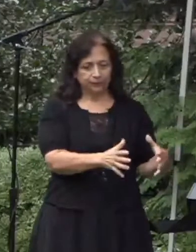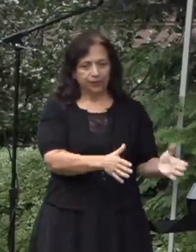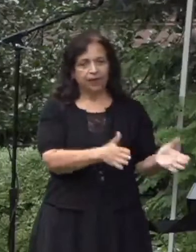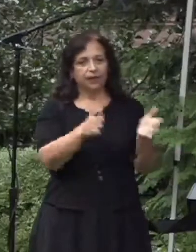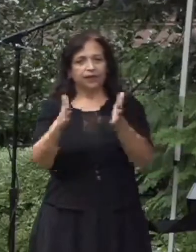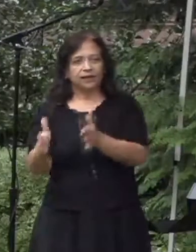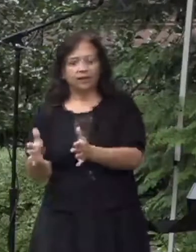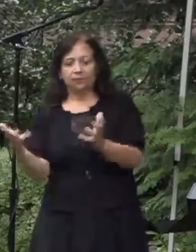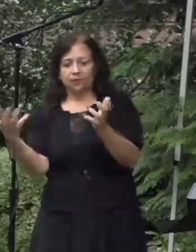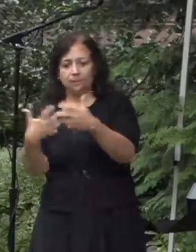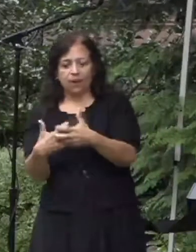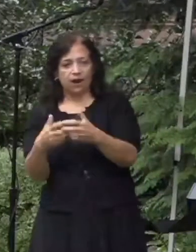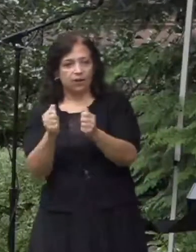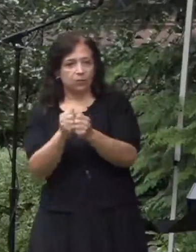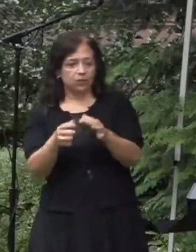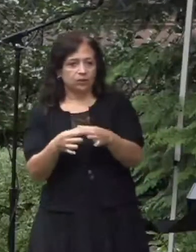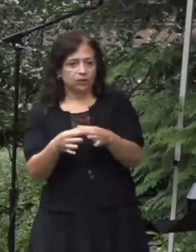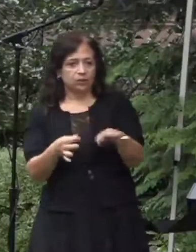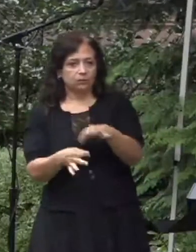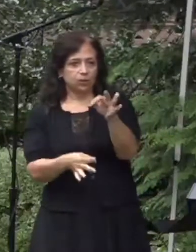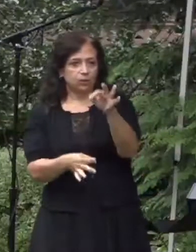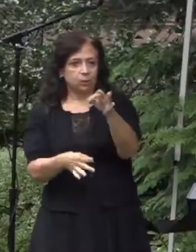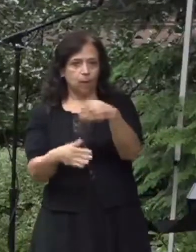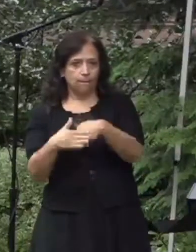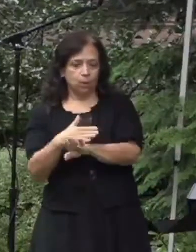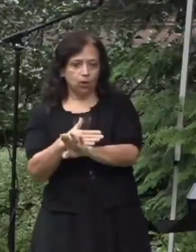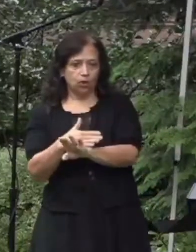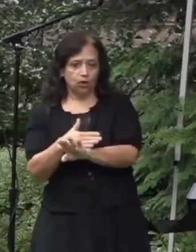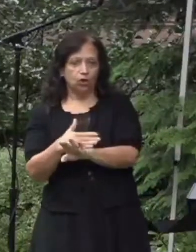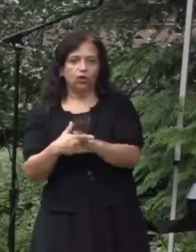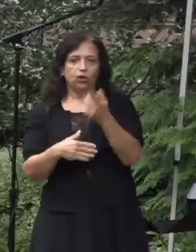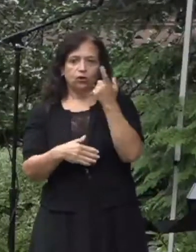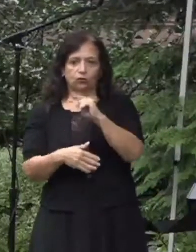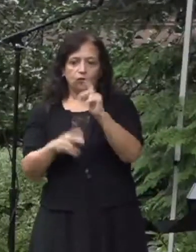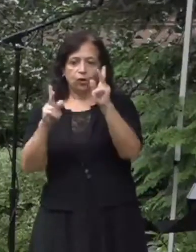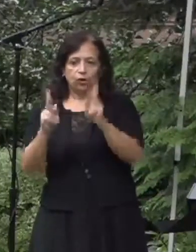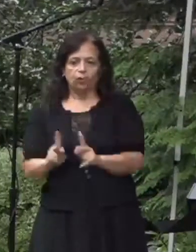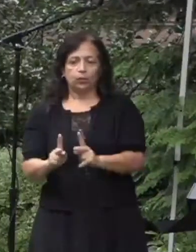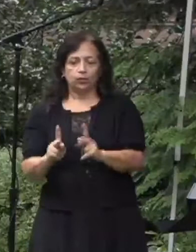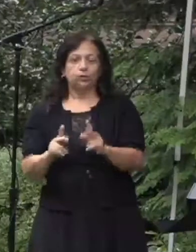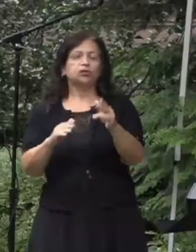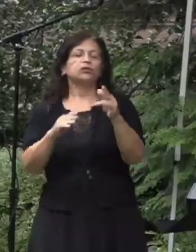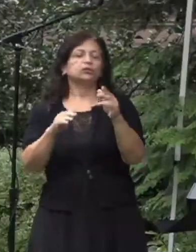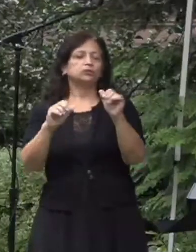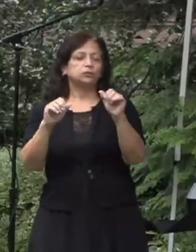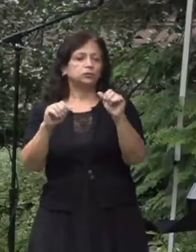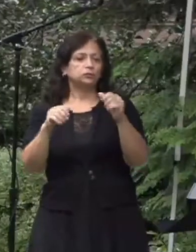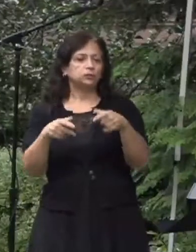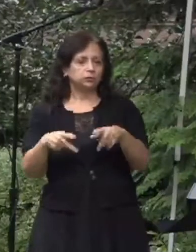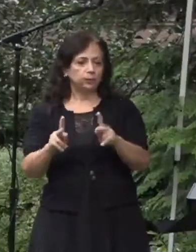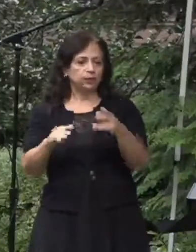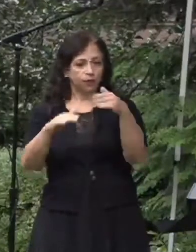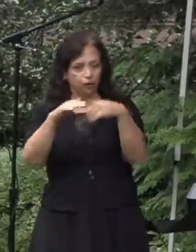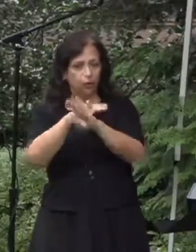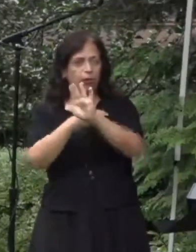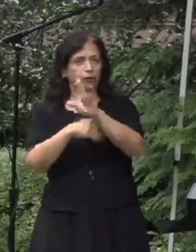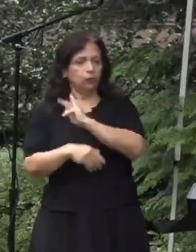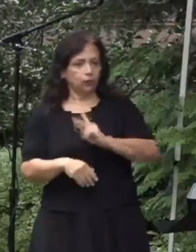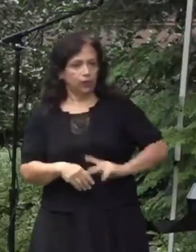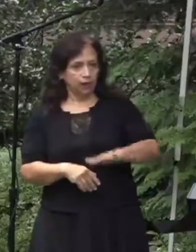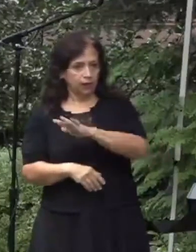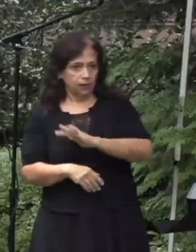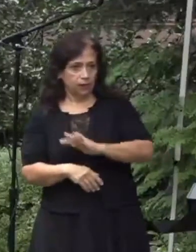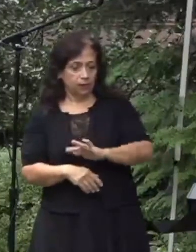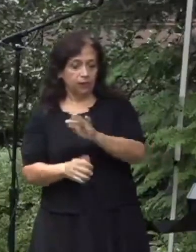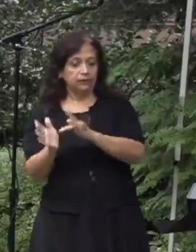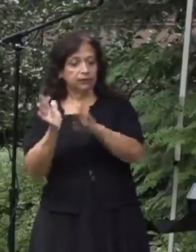be combined with a spiritual birth for one to enter the kingdom. Jesus is